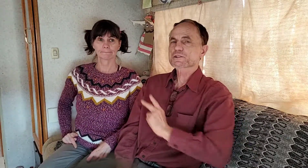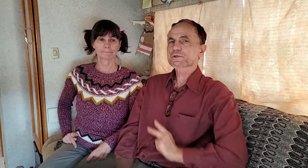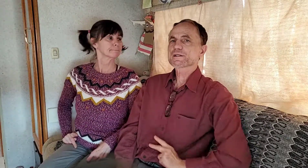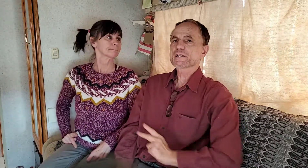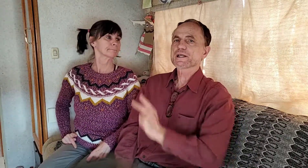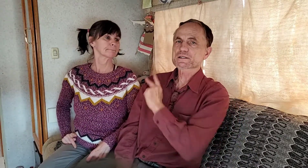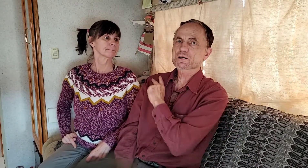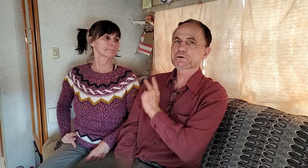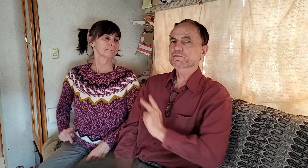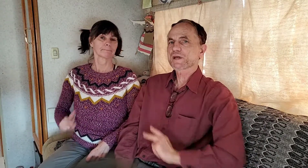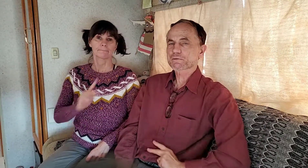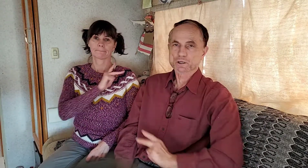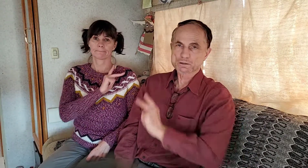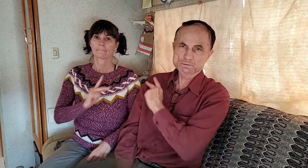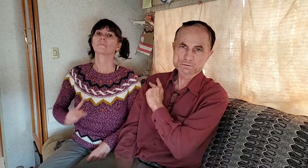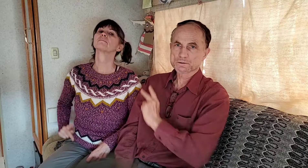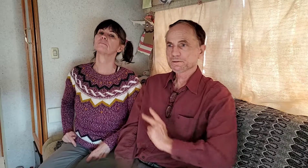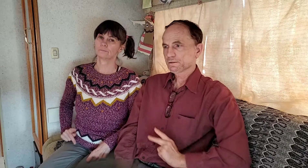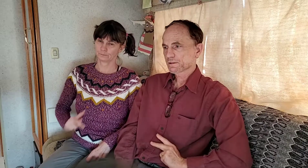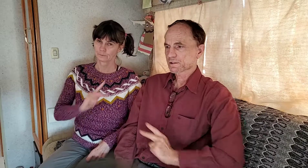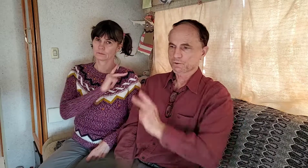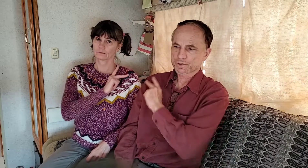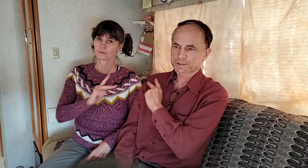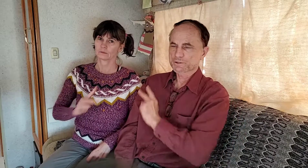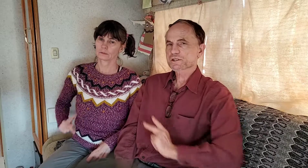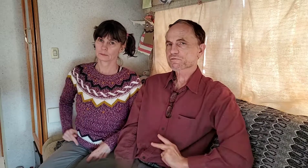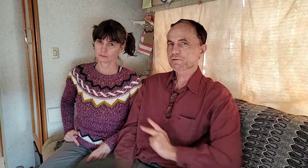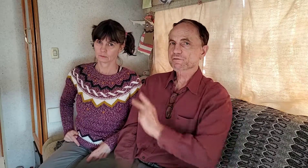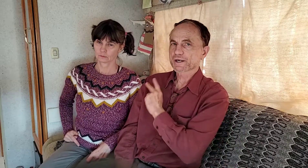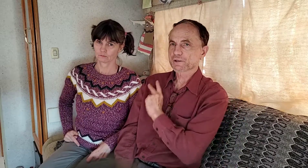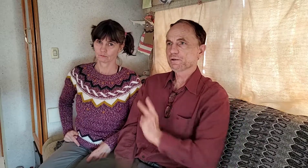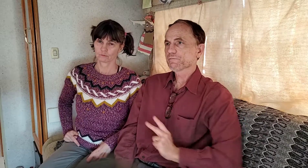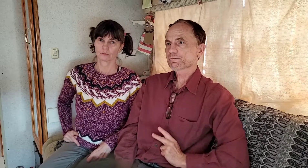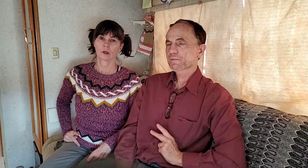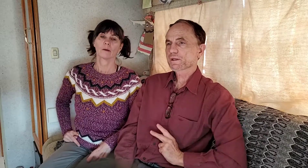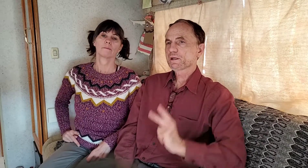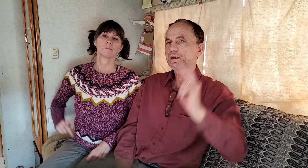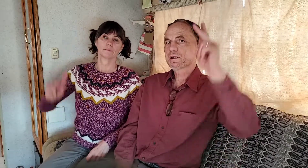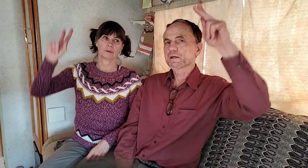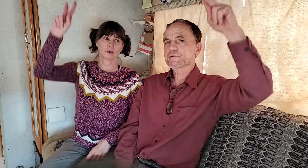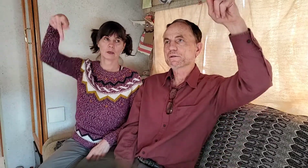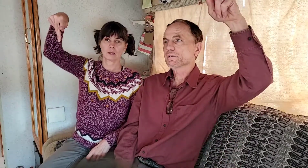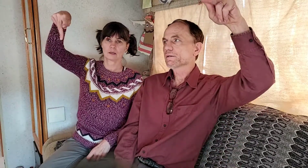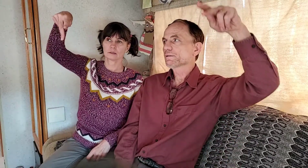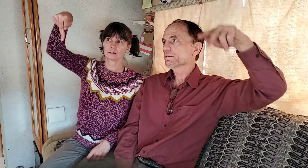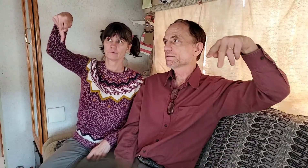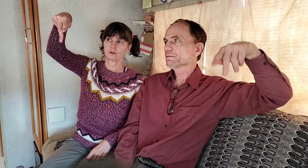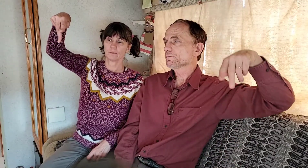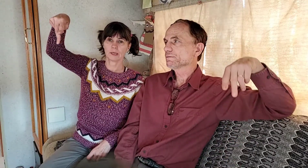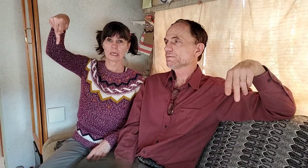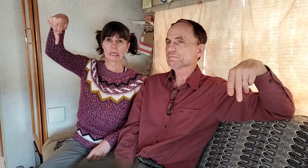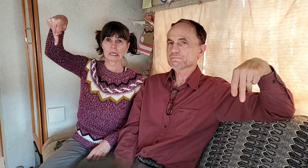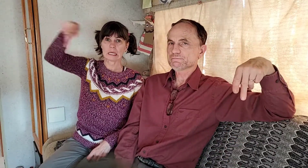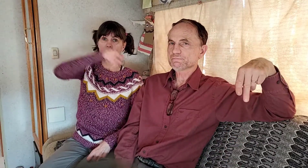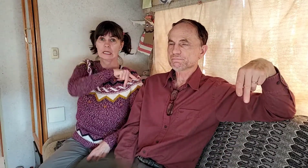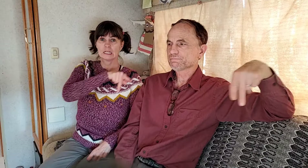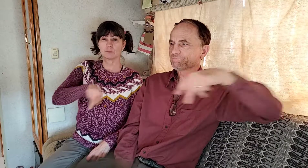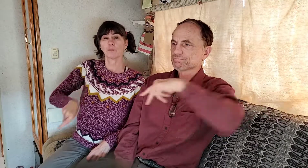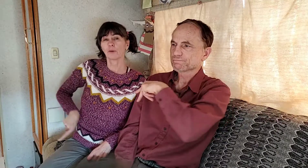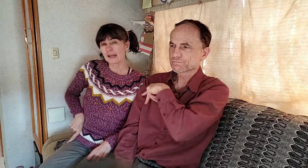the king is called a Pharaoh. So we're going to use this for Pharaoh. Because if you do a P, it is